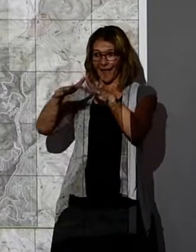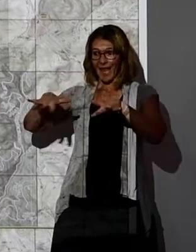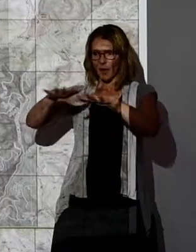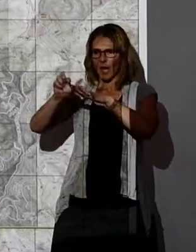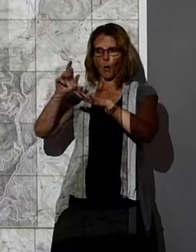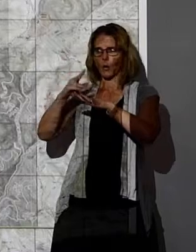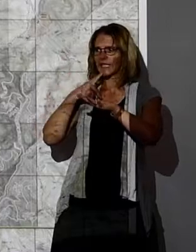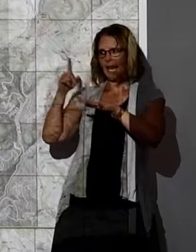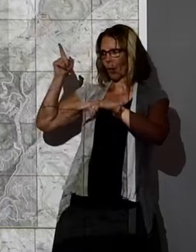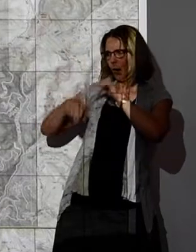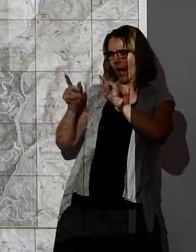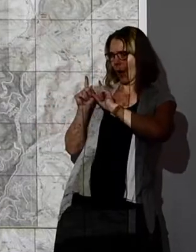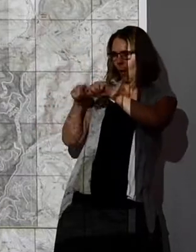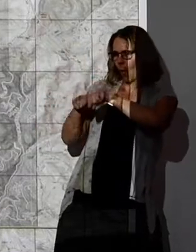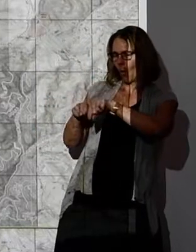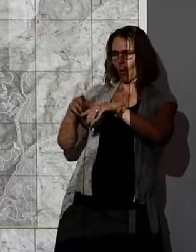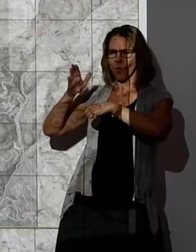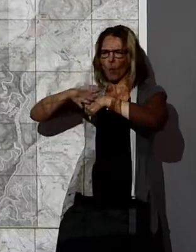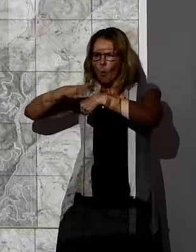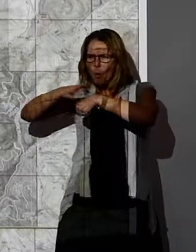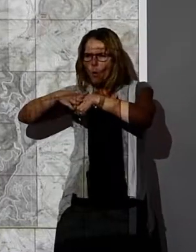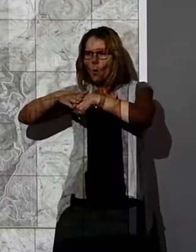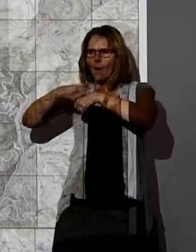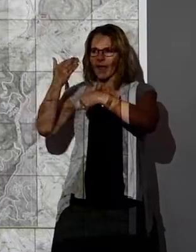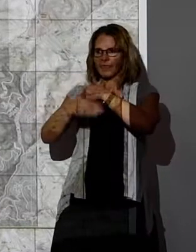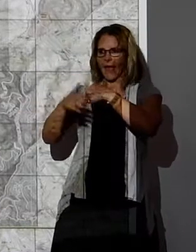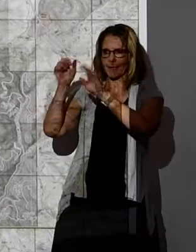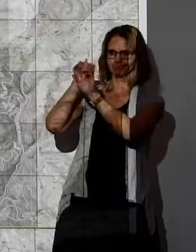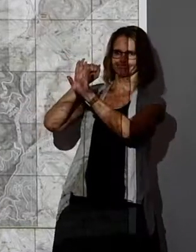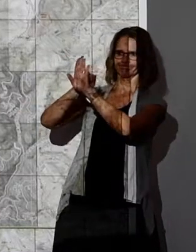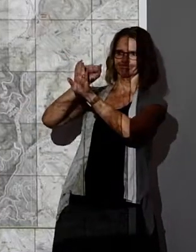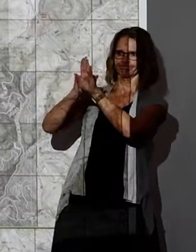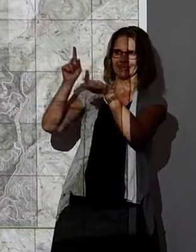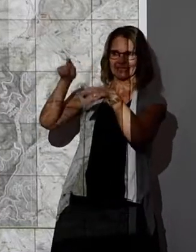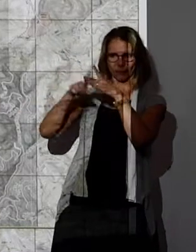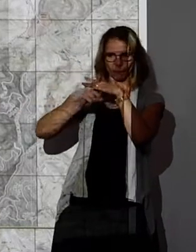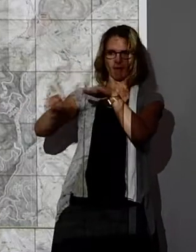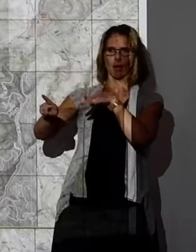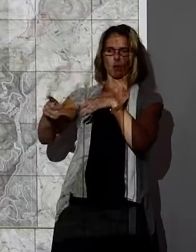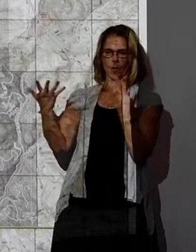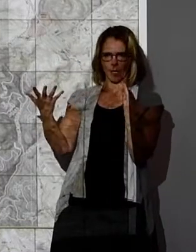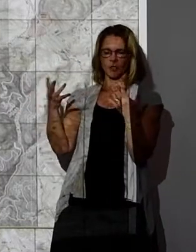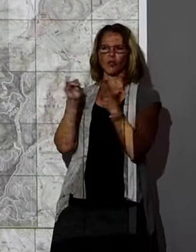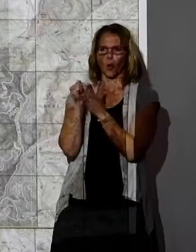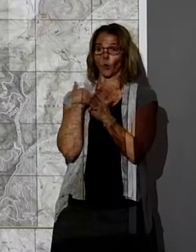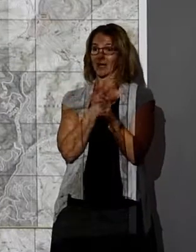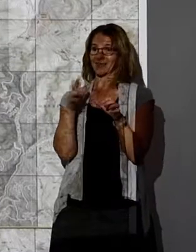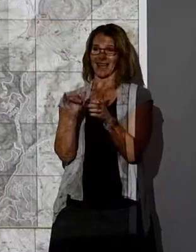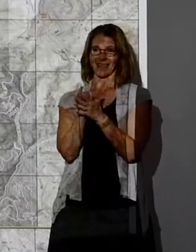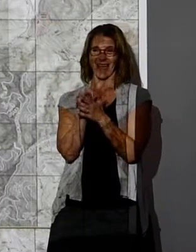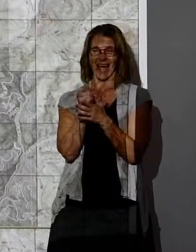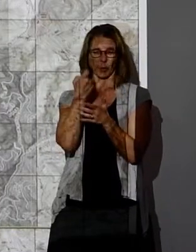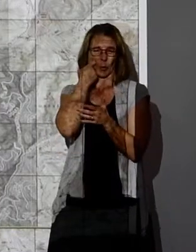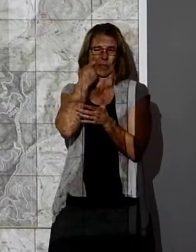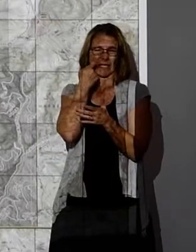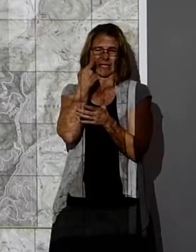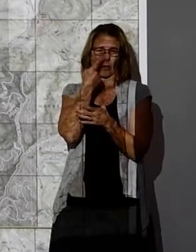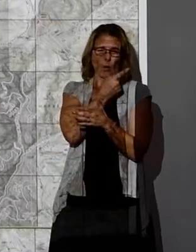access to that area, warnings, and then evacuations. And we've done all of that in the last day and a half, 2 days.